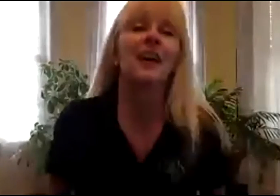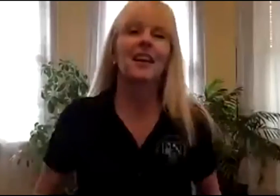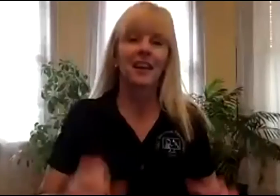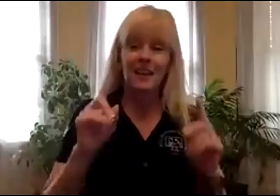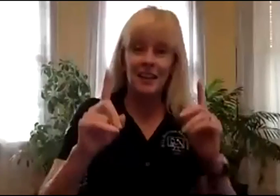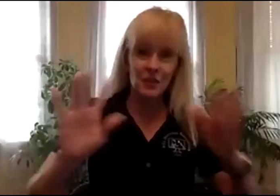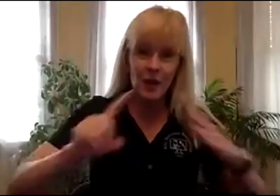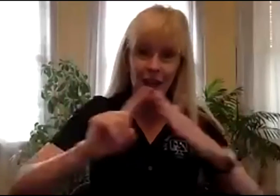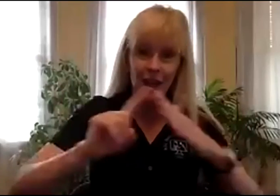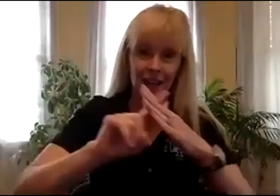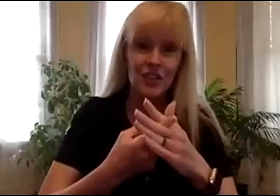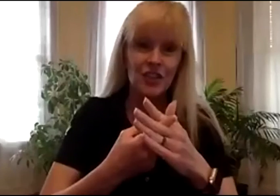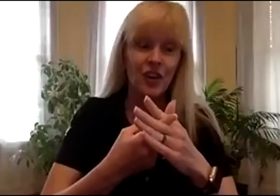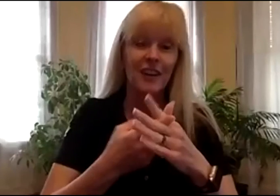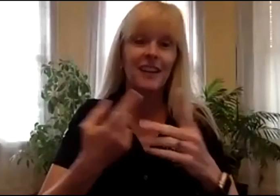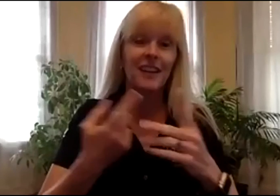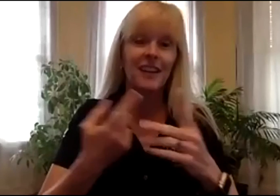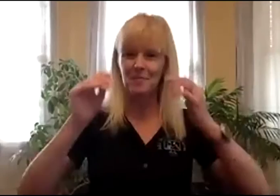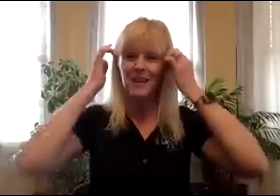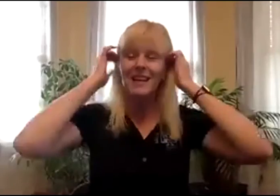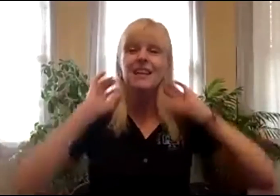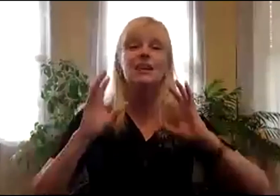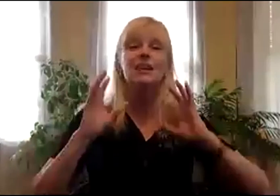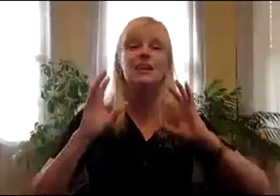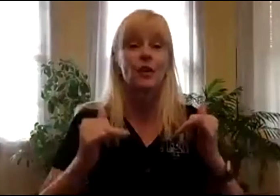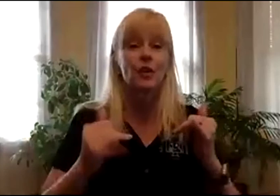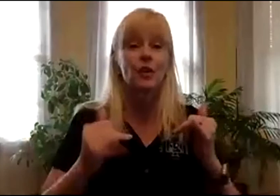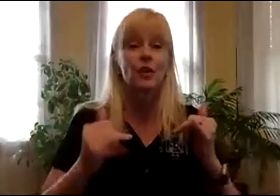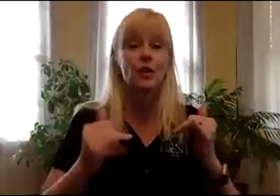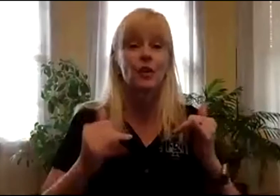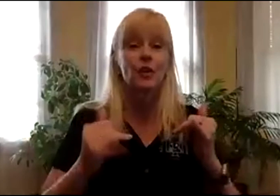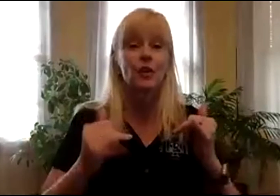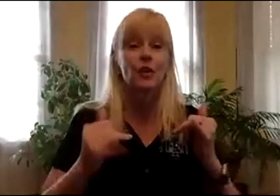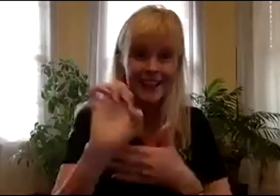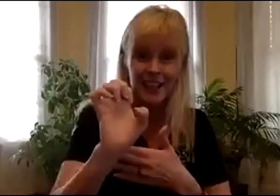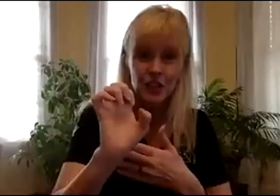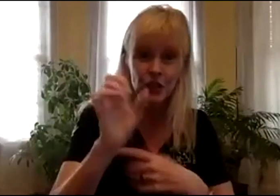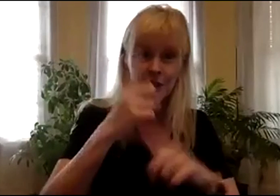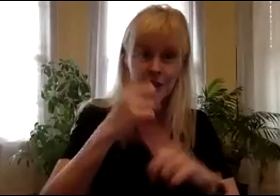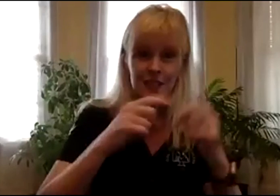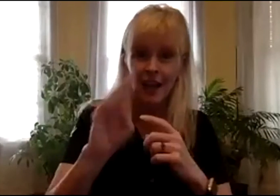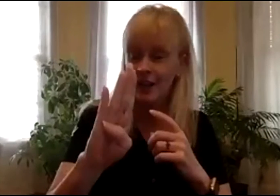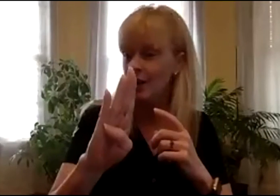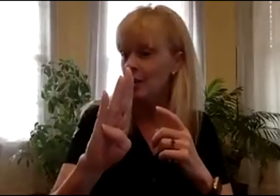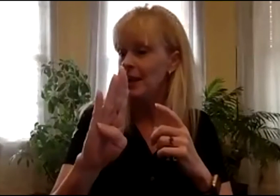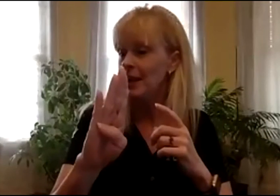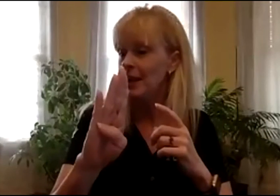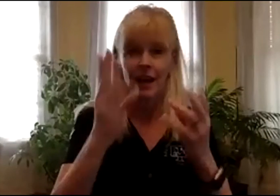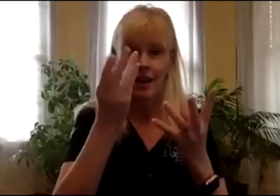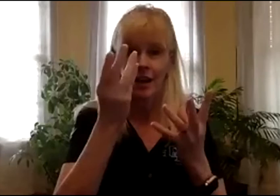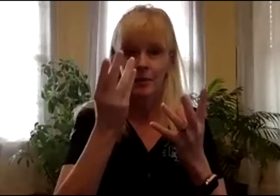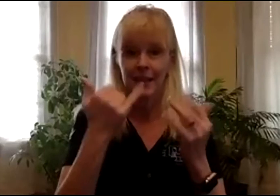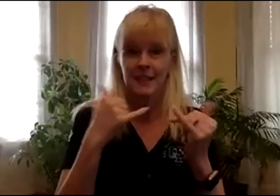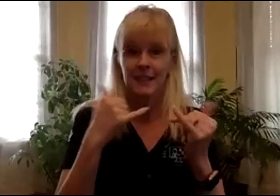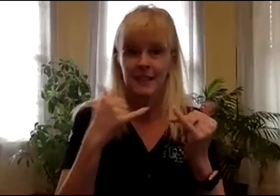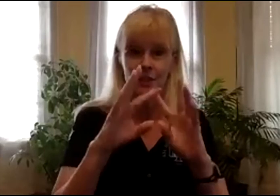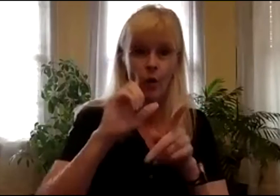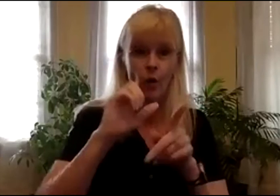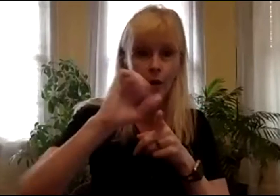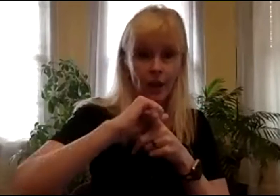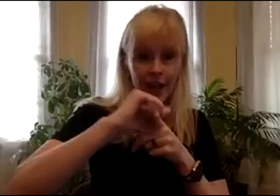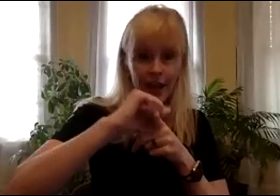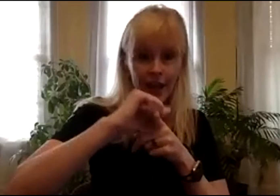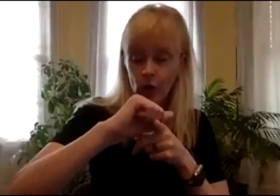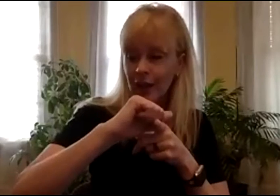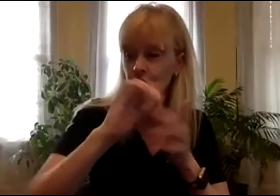All right, okay, let's go ahead and get started. So you have joined the Easter Sign Club, and this is